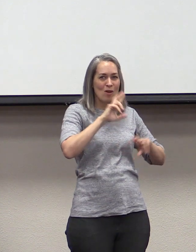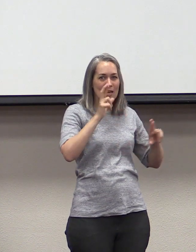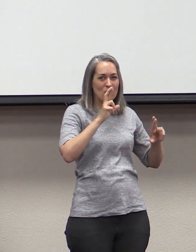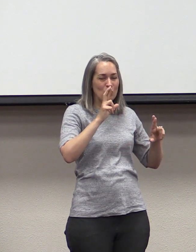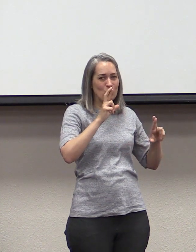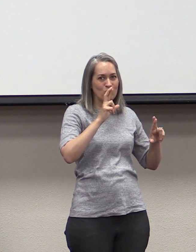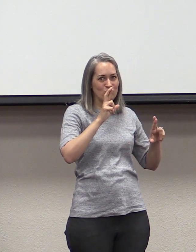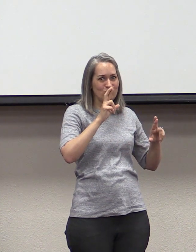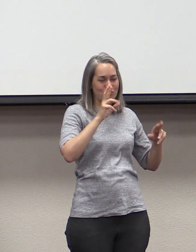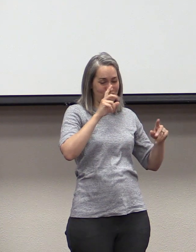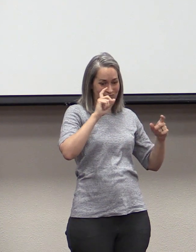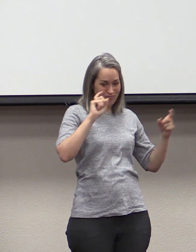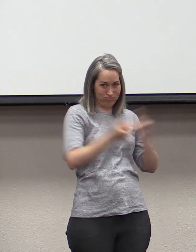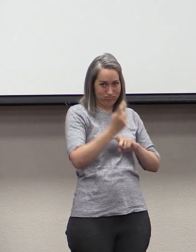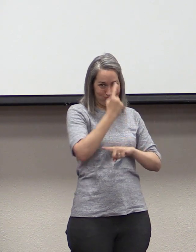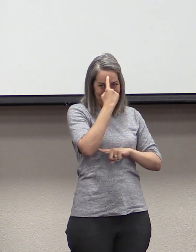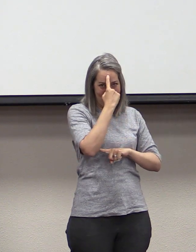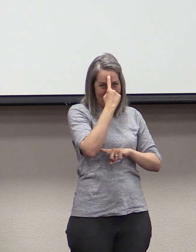that. If you look at